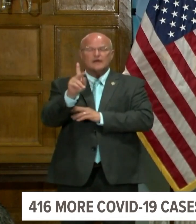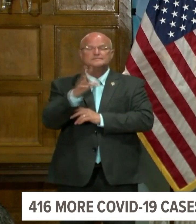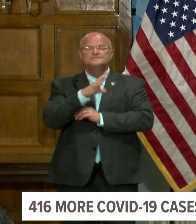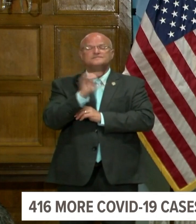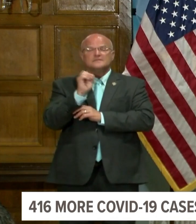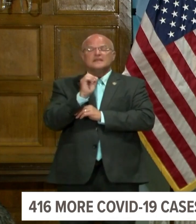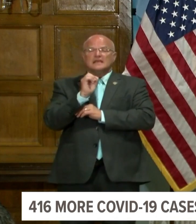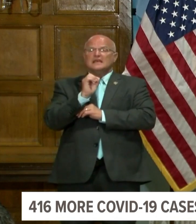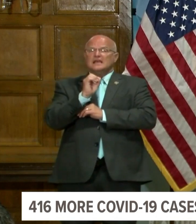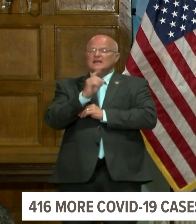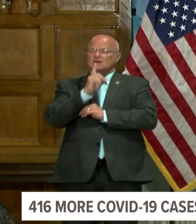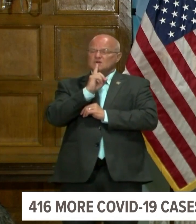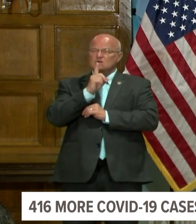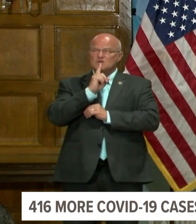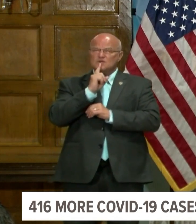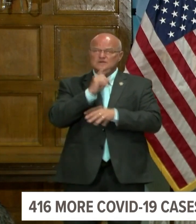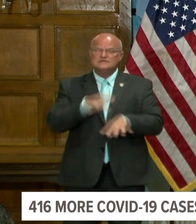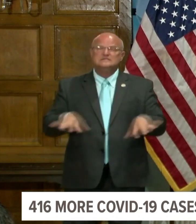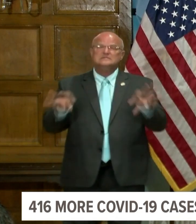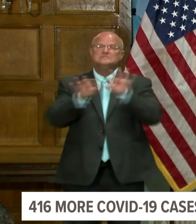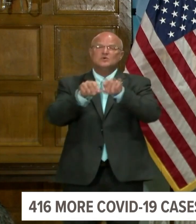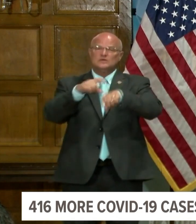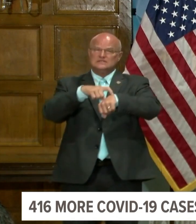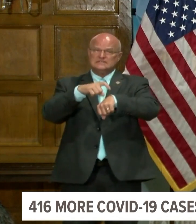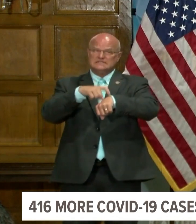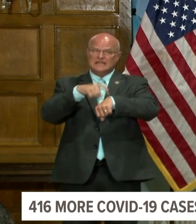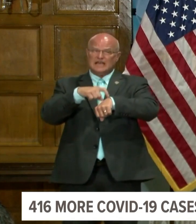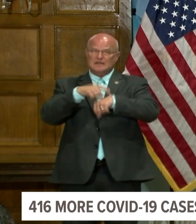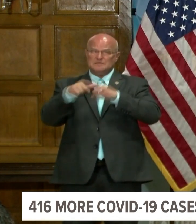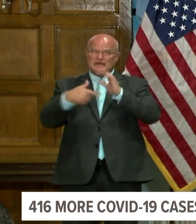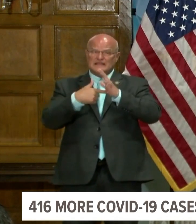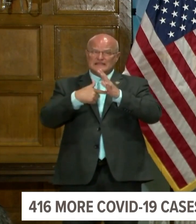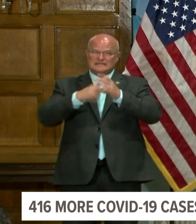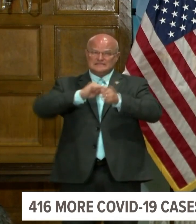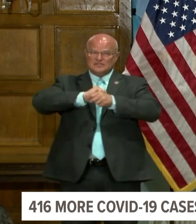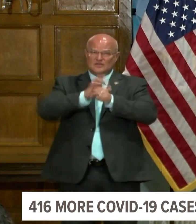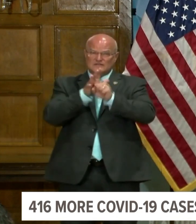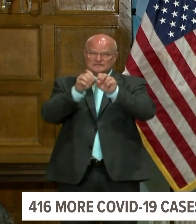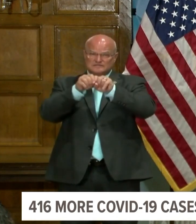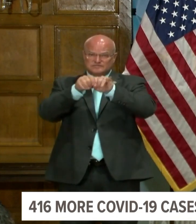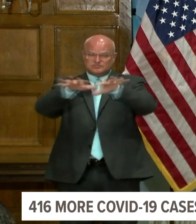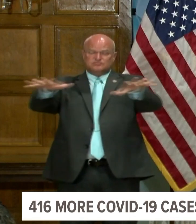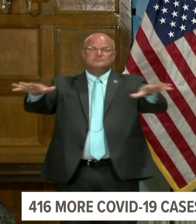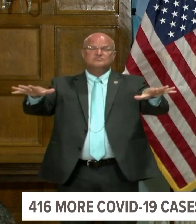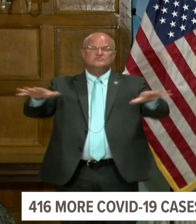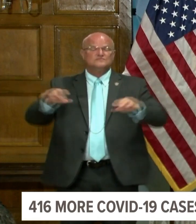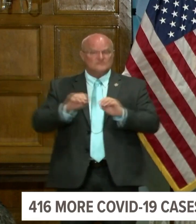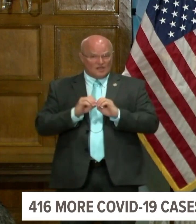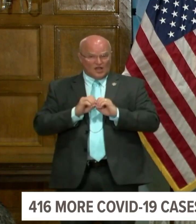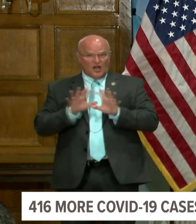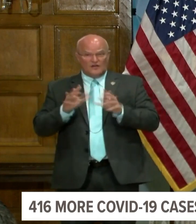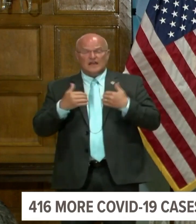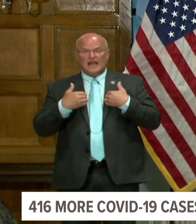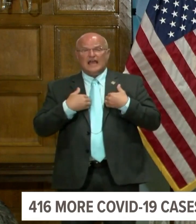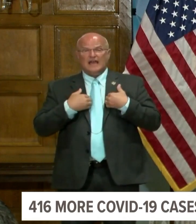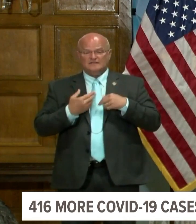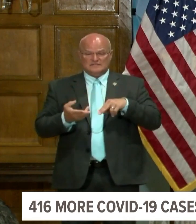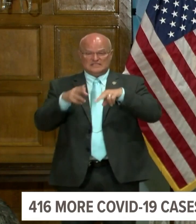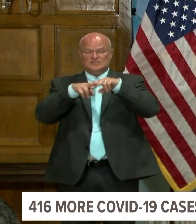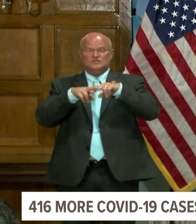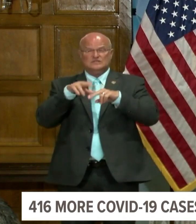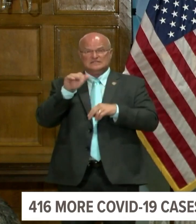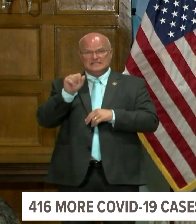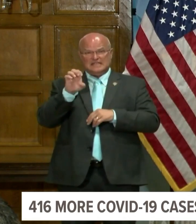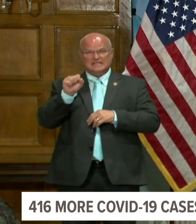it's we're really at an important time in terms of this pandemic. We obviously have a significant increase